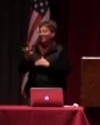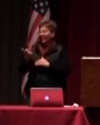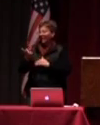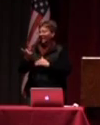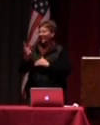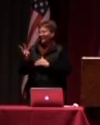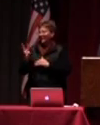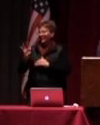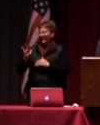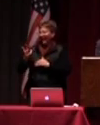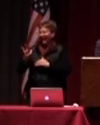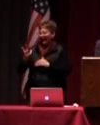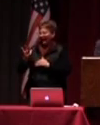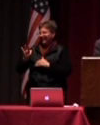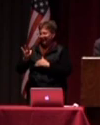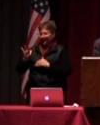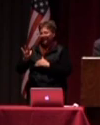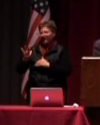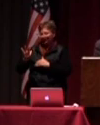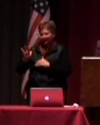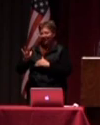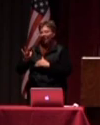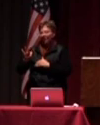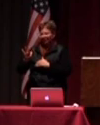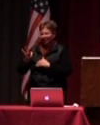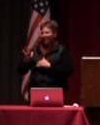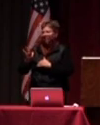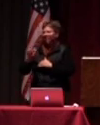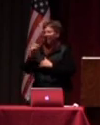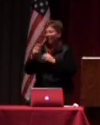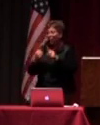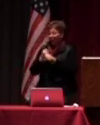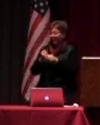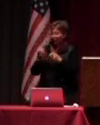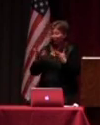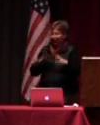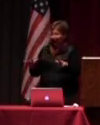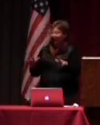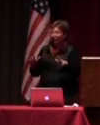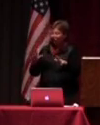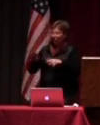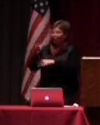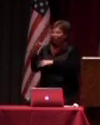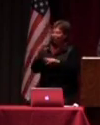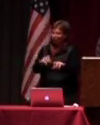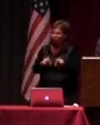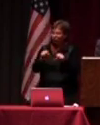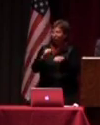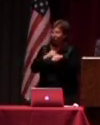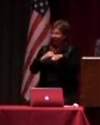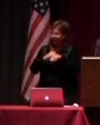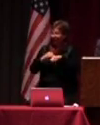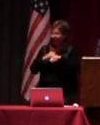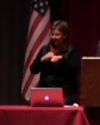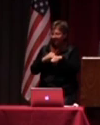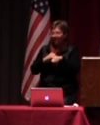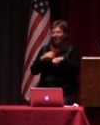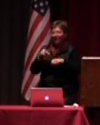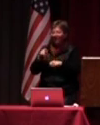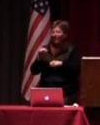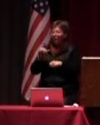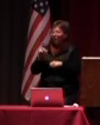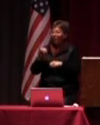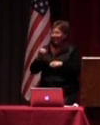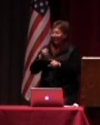just a year after Paoli's independent Corsican state had been defeated and the French took over the island, and after Paoli himself was forced